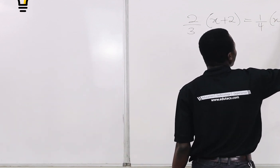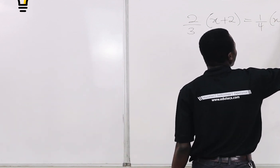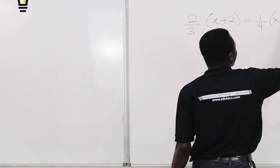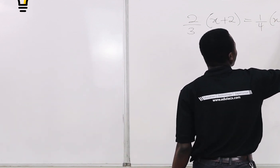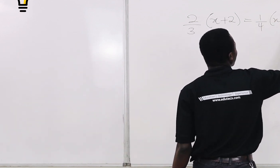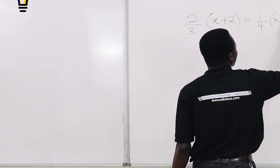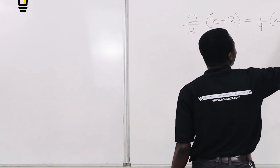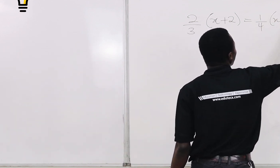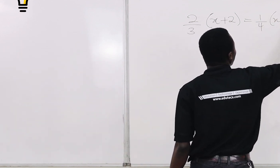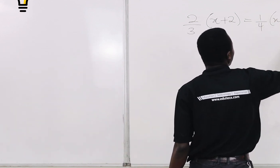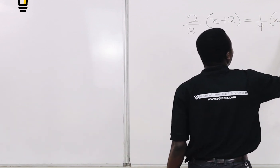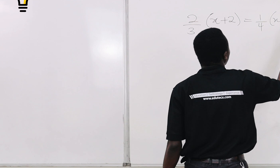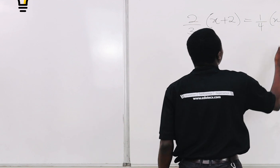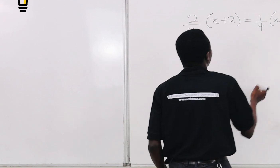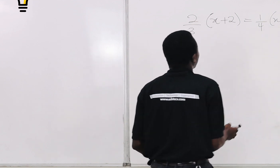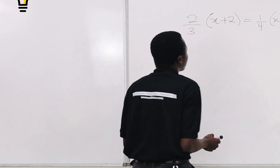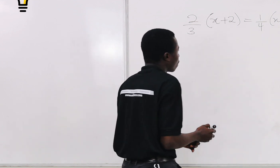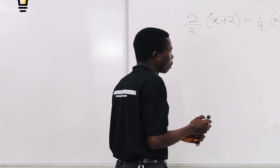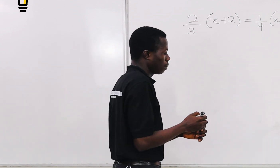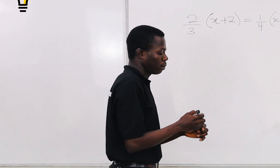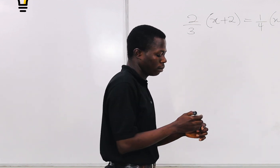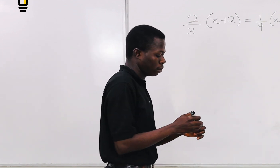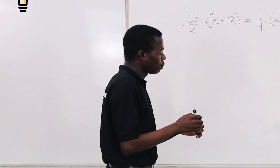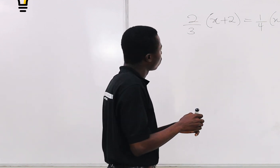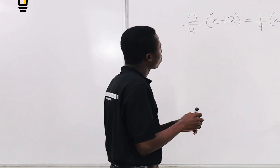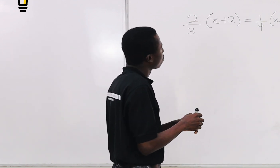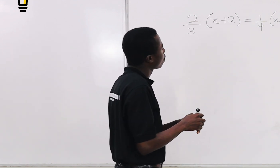4 in another bracket, x plus 3.